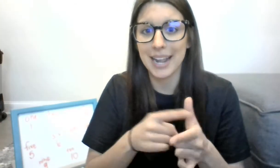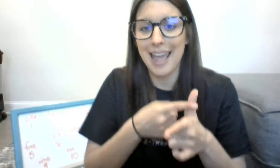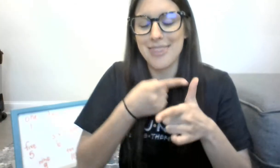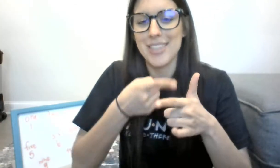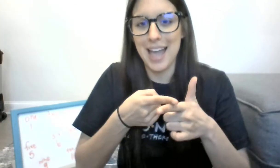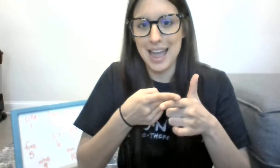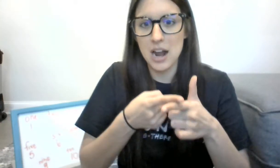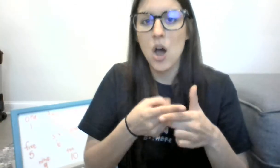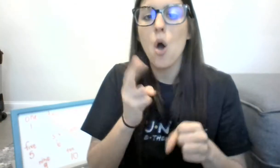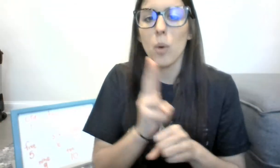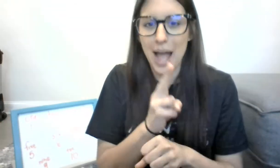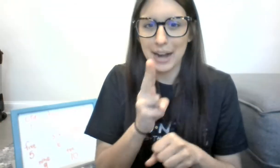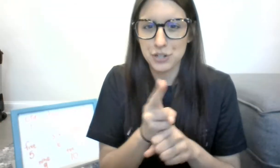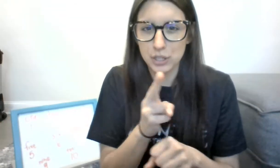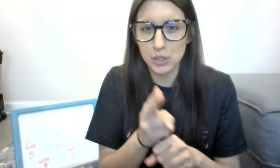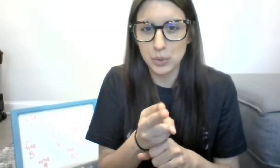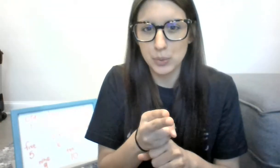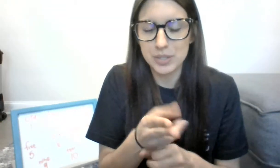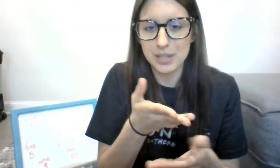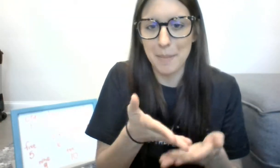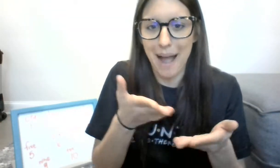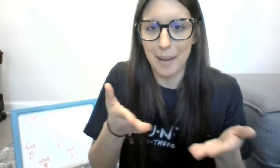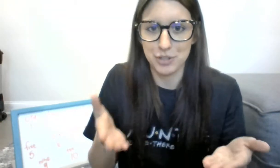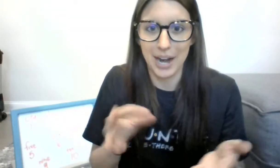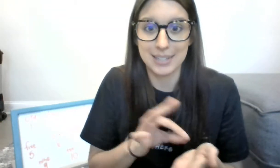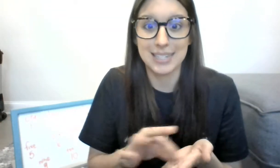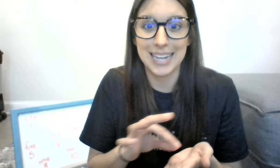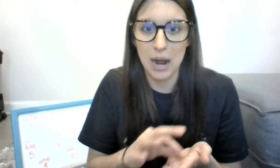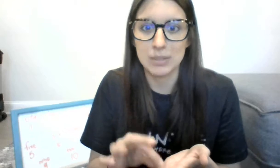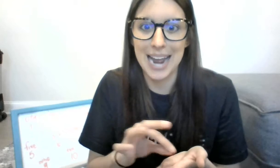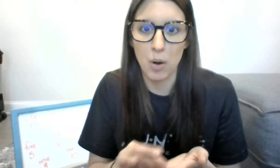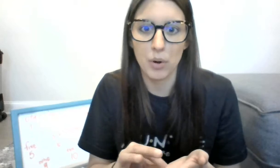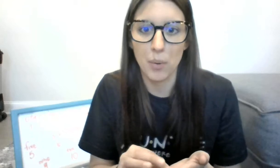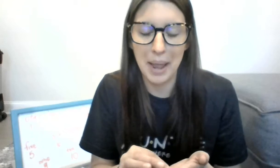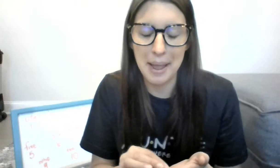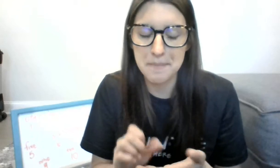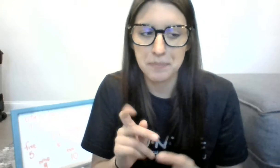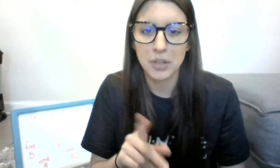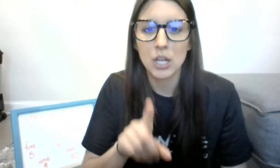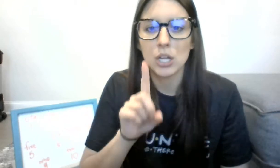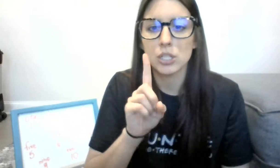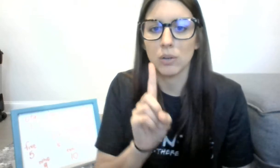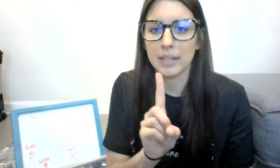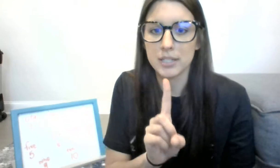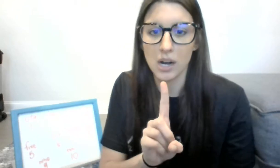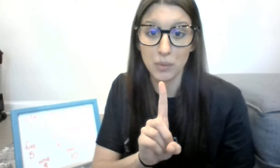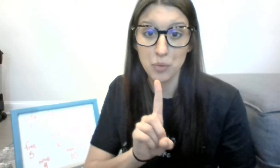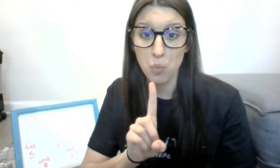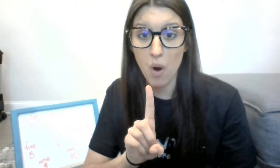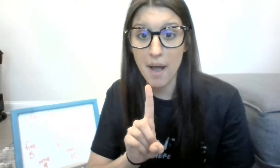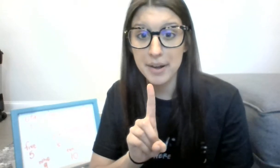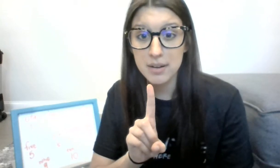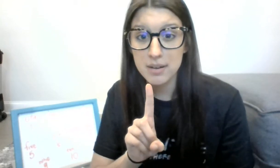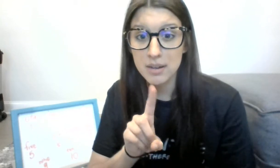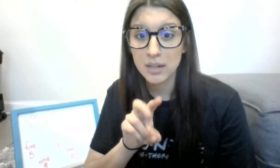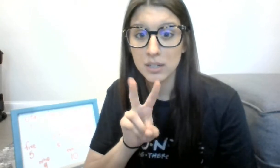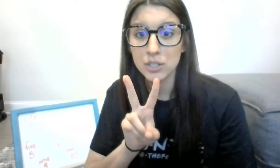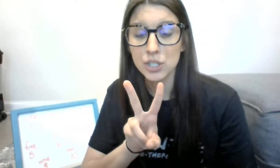and then we'll actually use some objects to count out, okay? So let's start with 1,